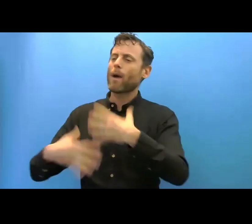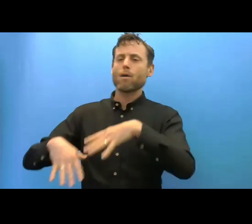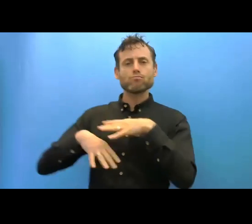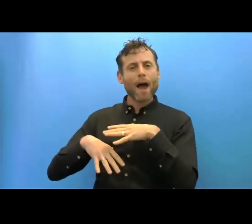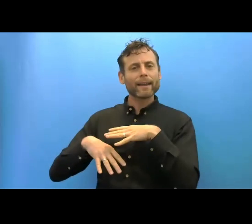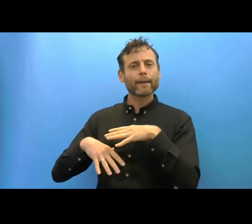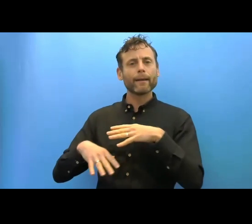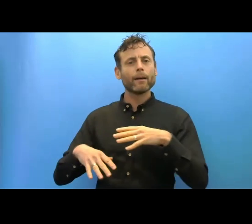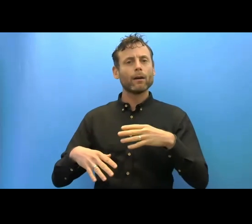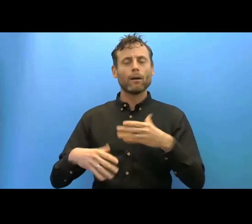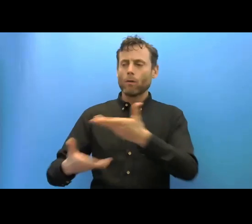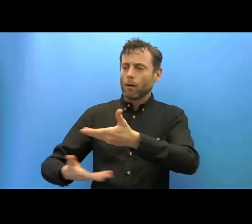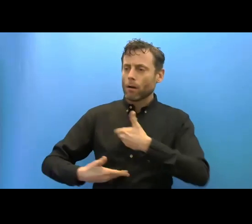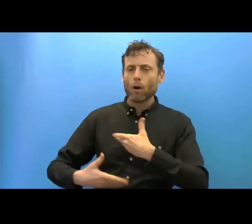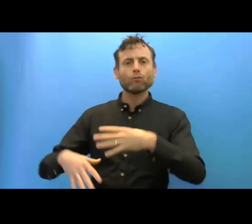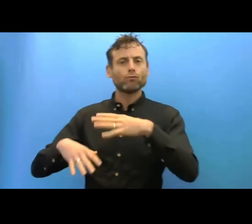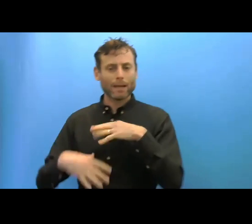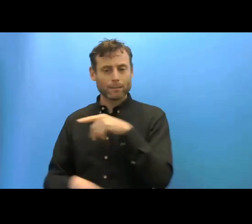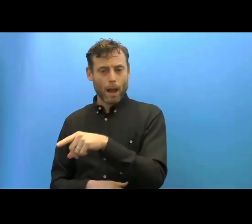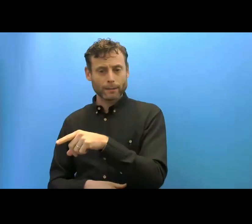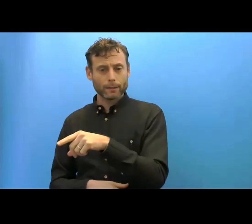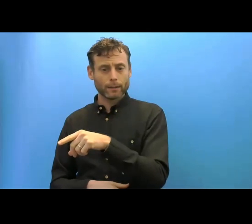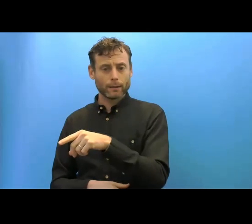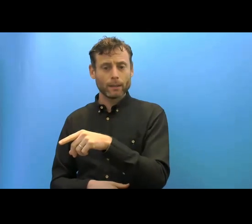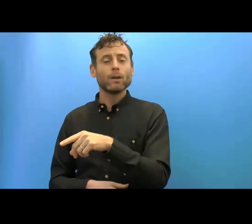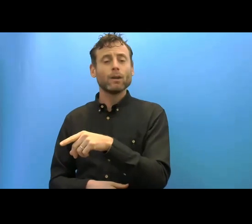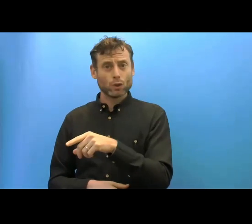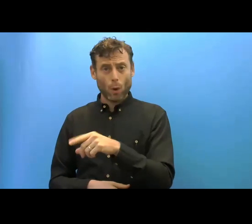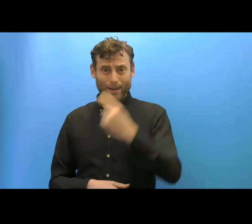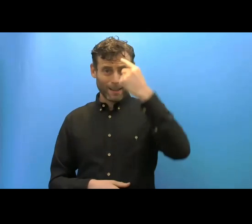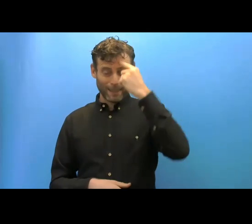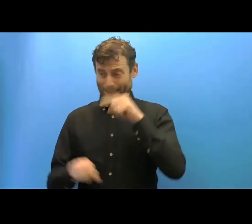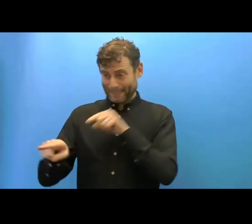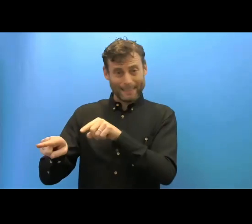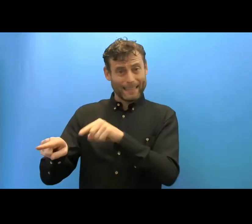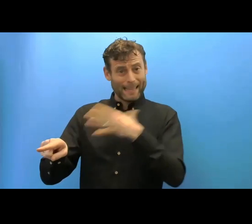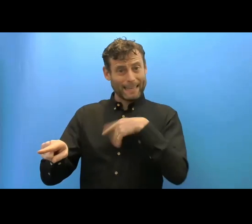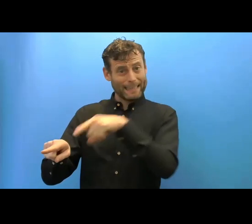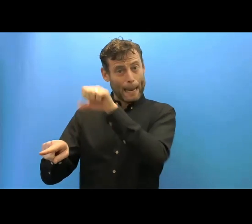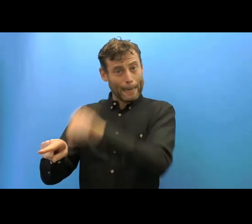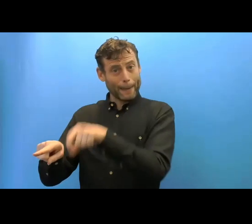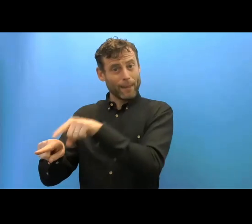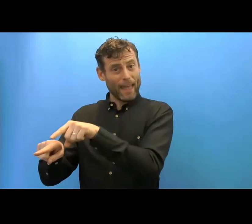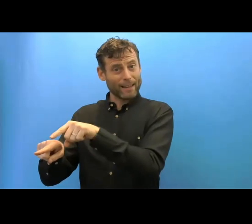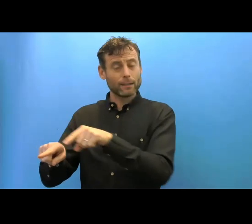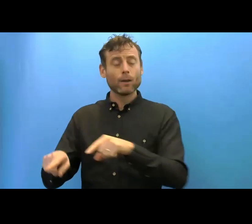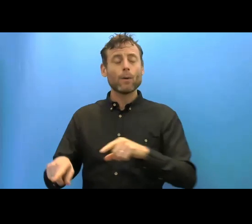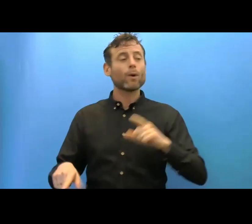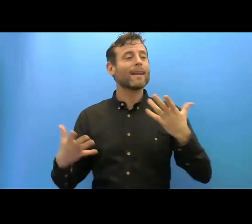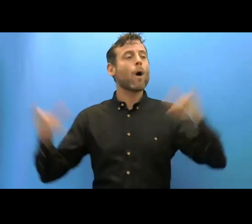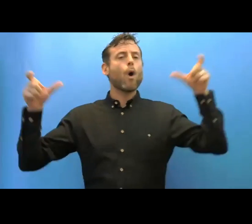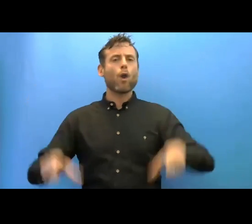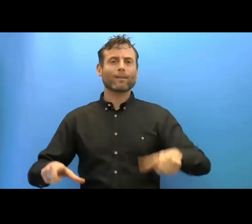respite. So for this work to be seen right now is important in keeping those conversations happening